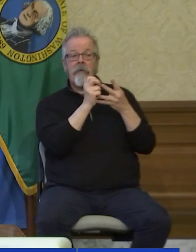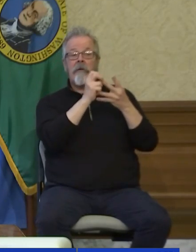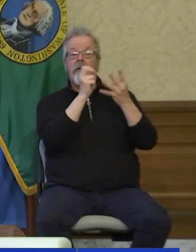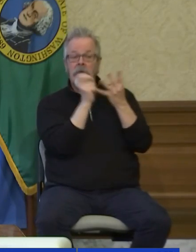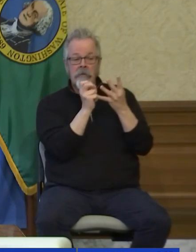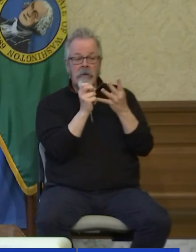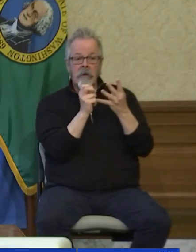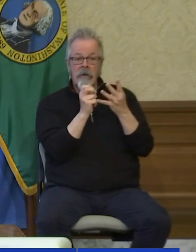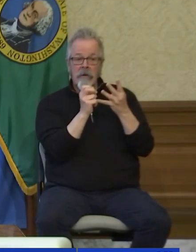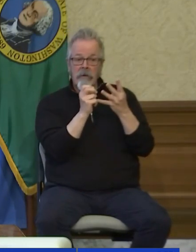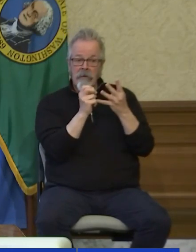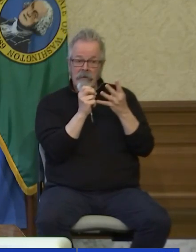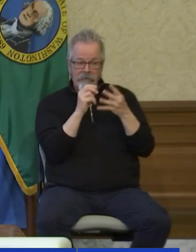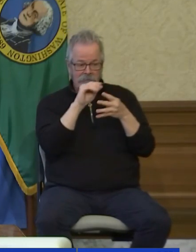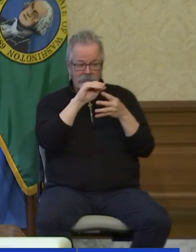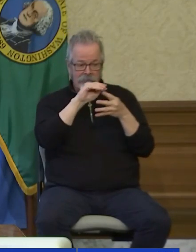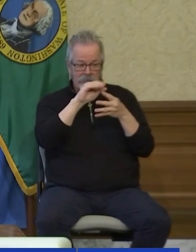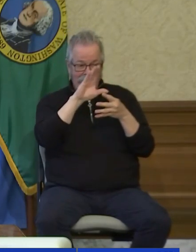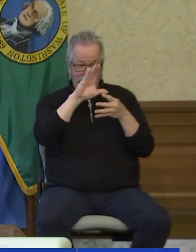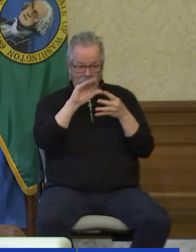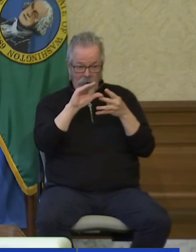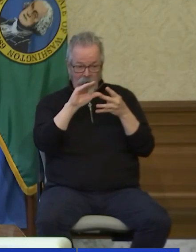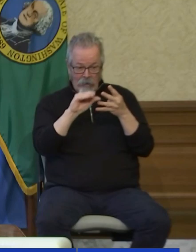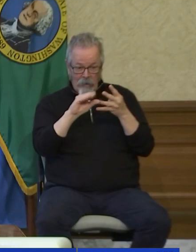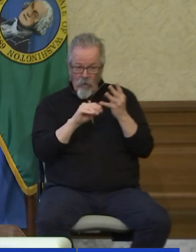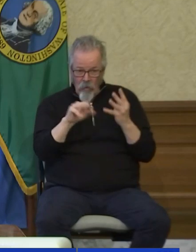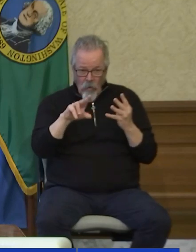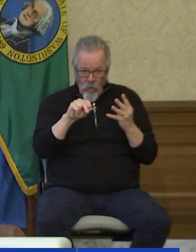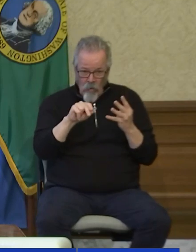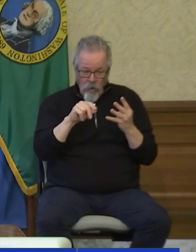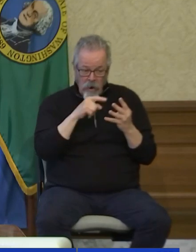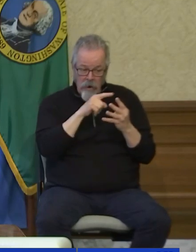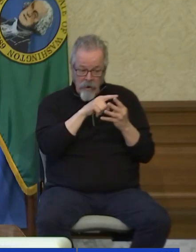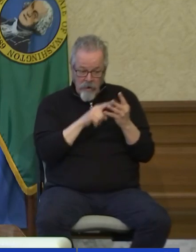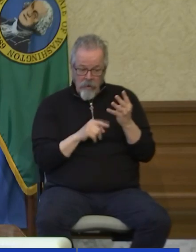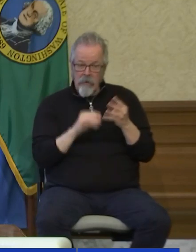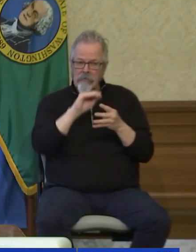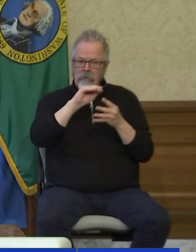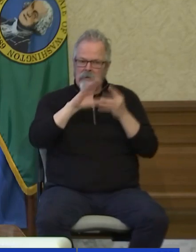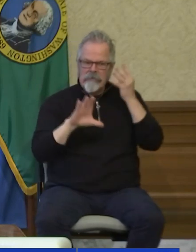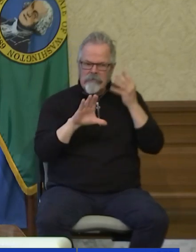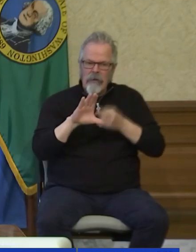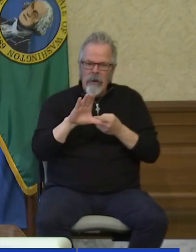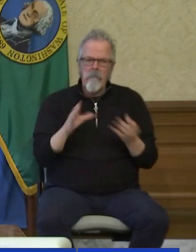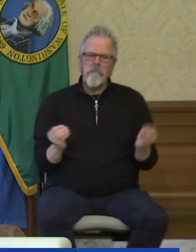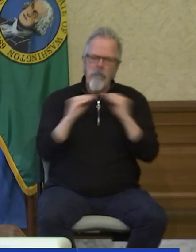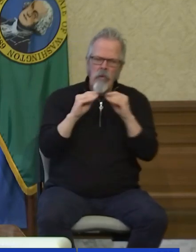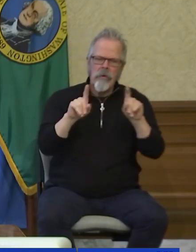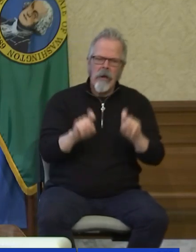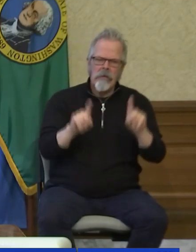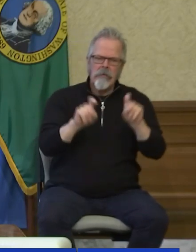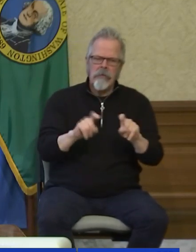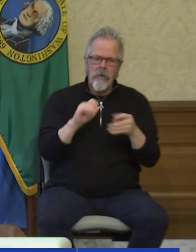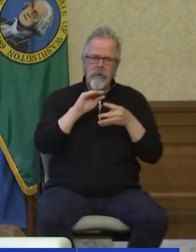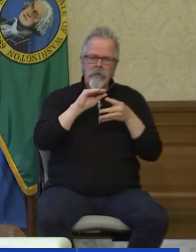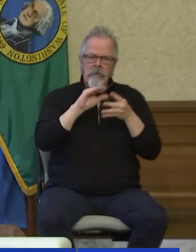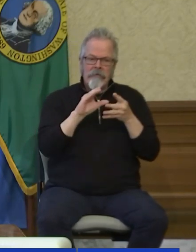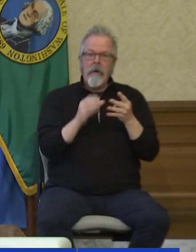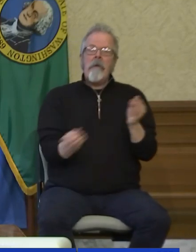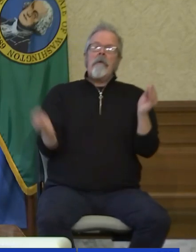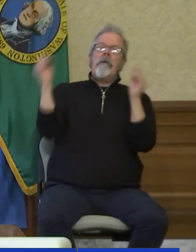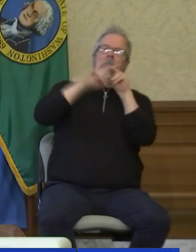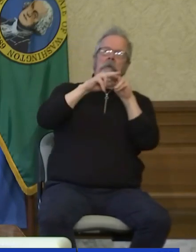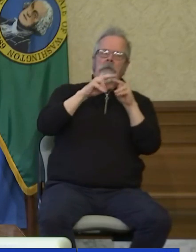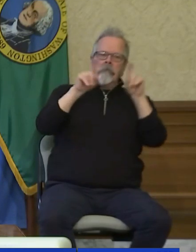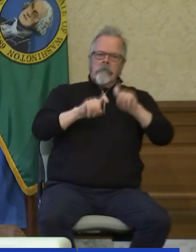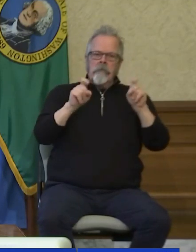test them, many of them, particularly if there's any indication of the virus in a